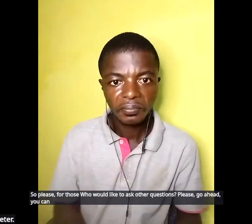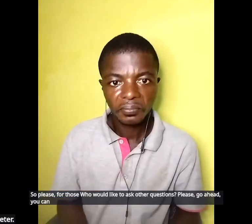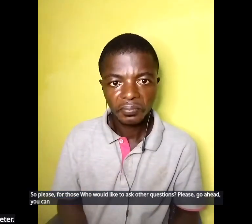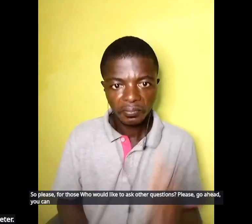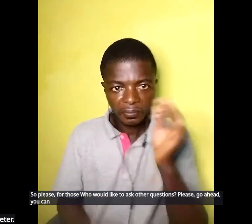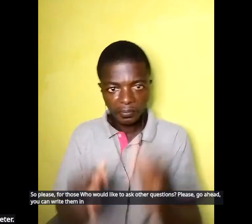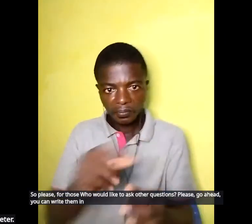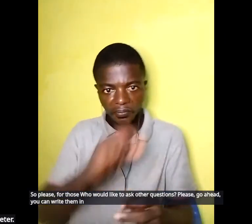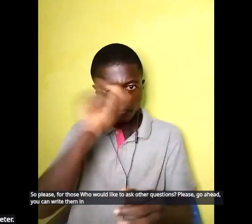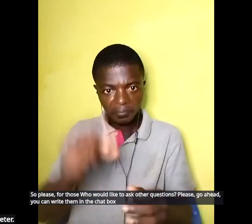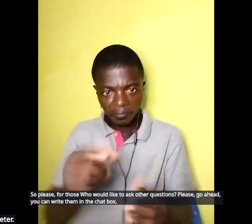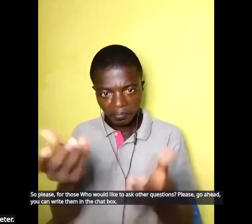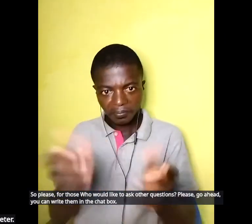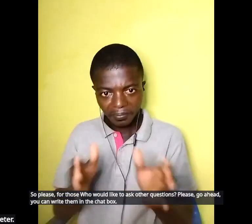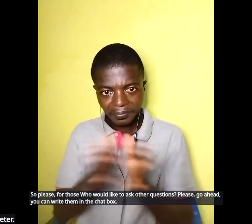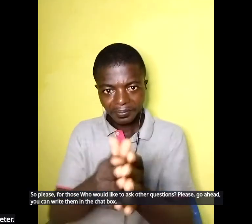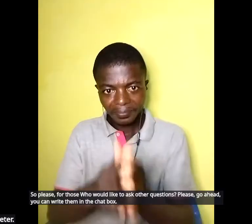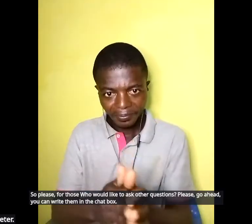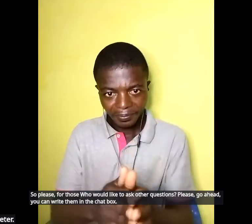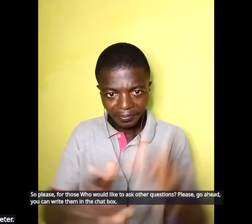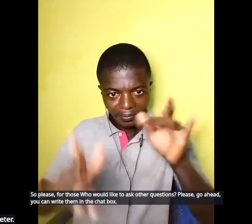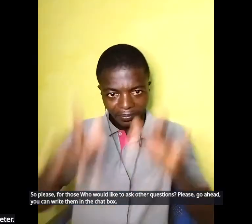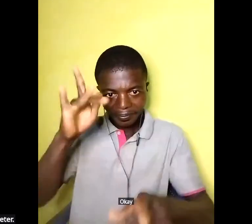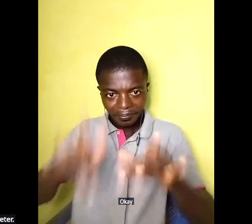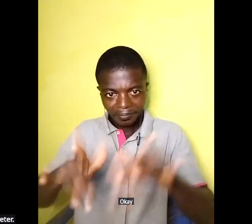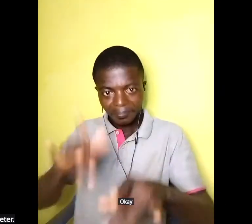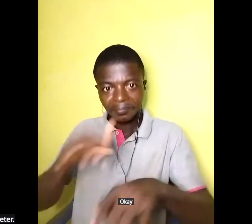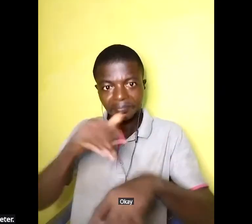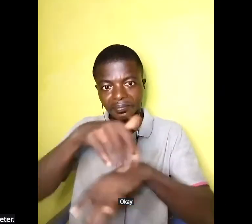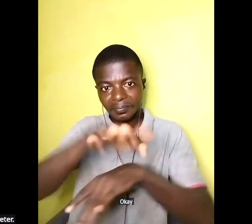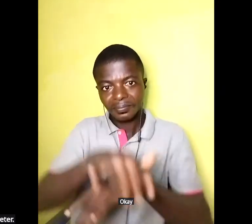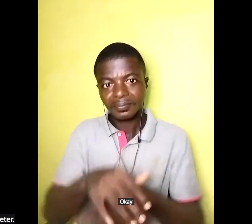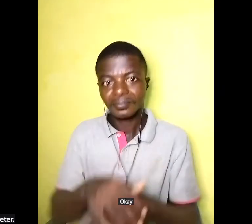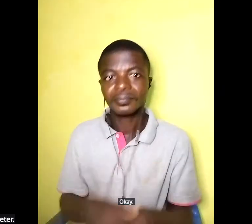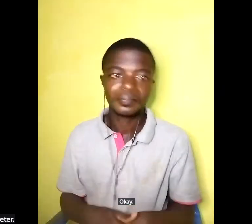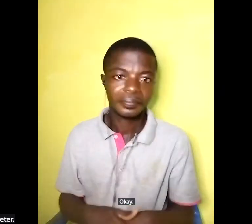them in the chat box. Okay.